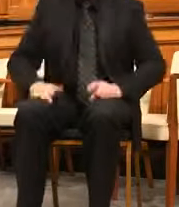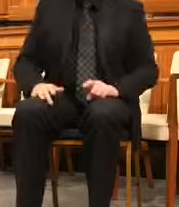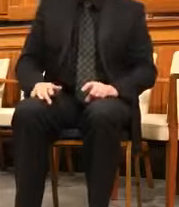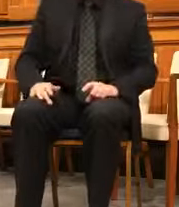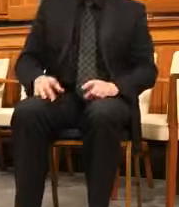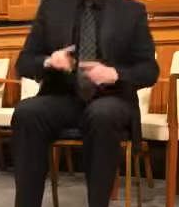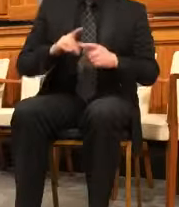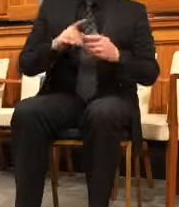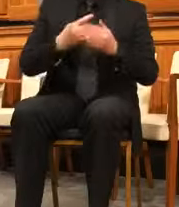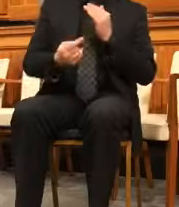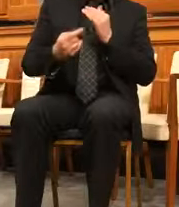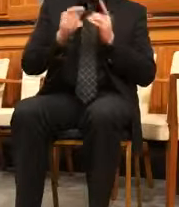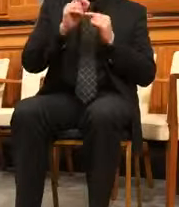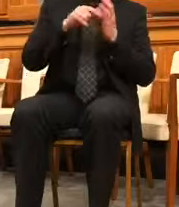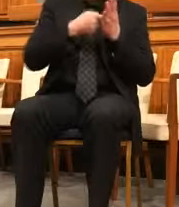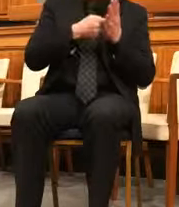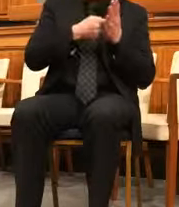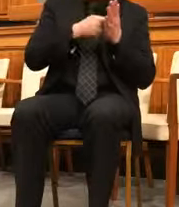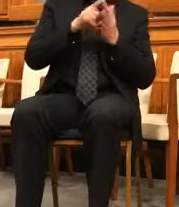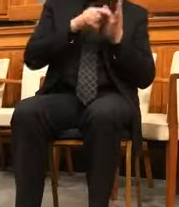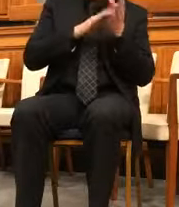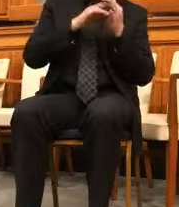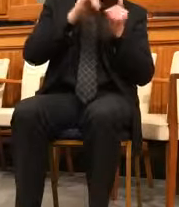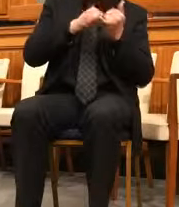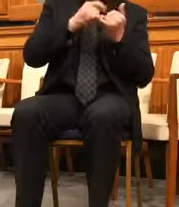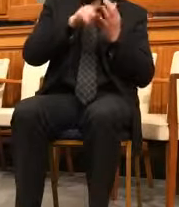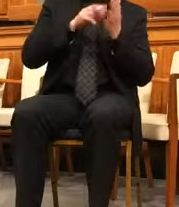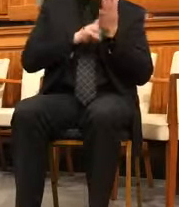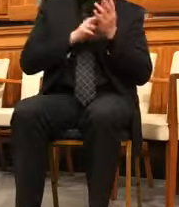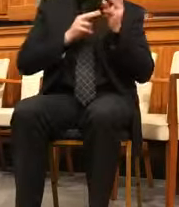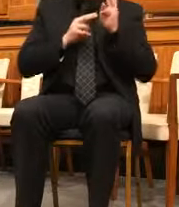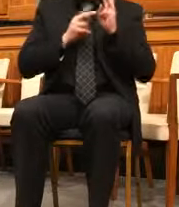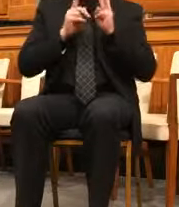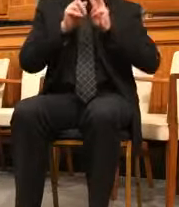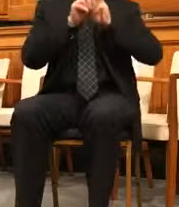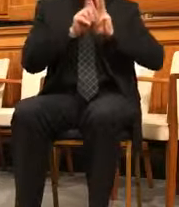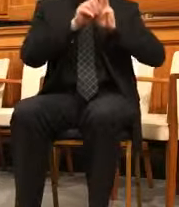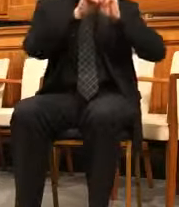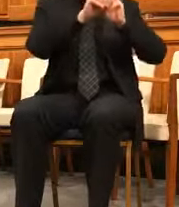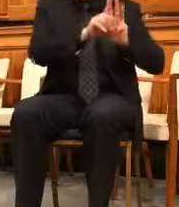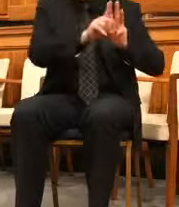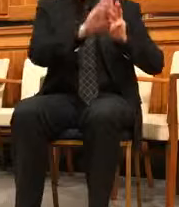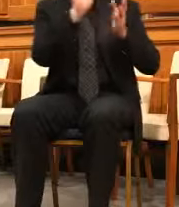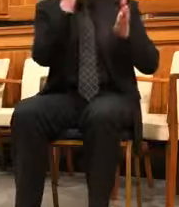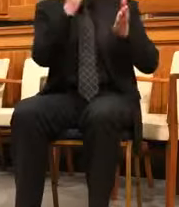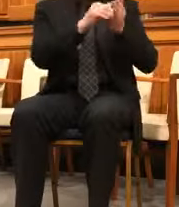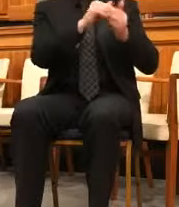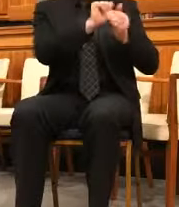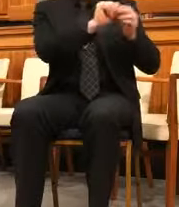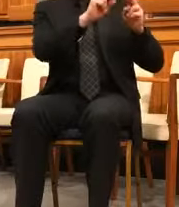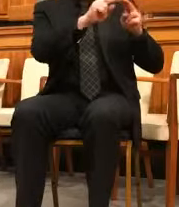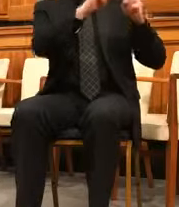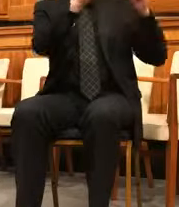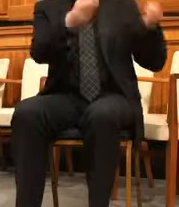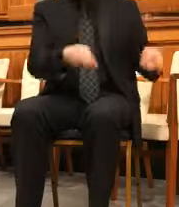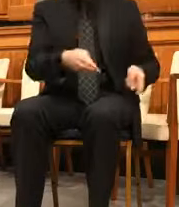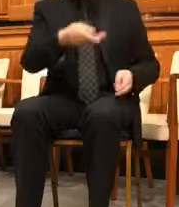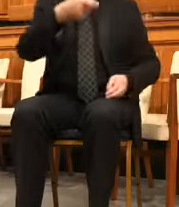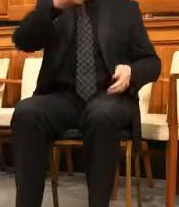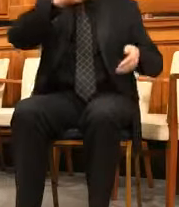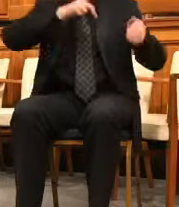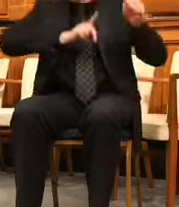and James and John, the brother of James. And he cometh to the house of the ruler of the